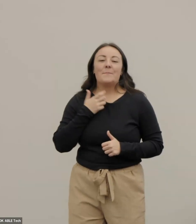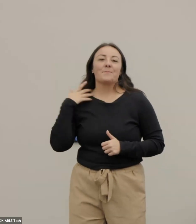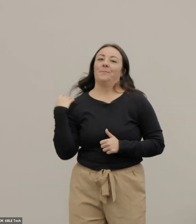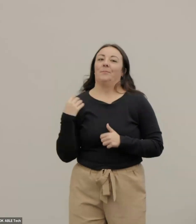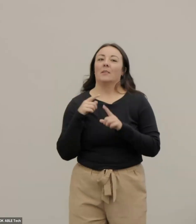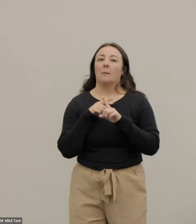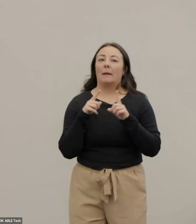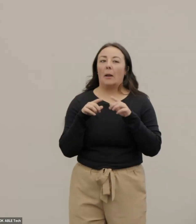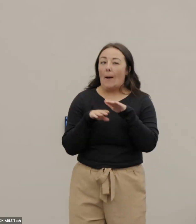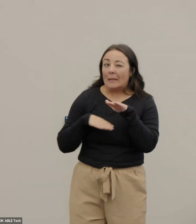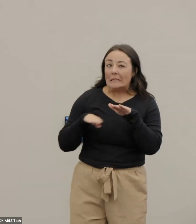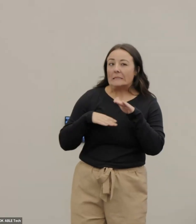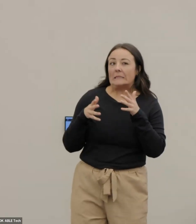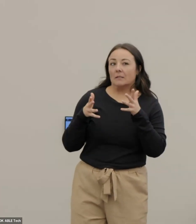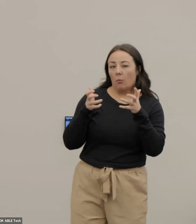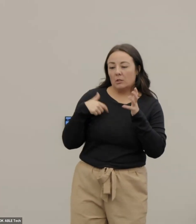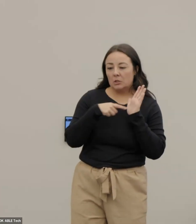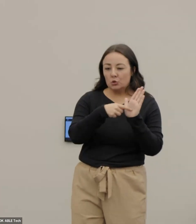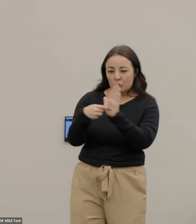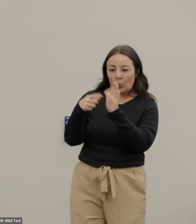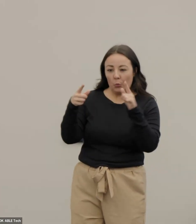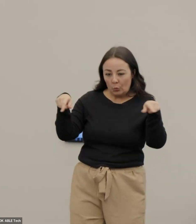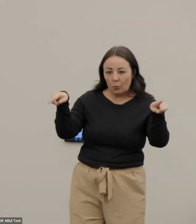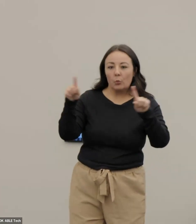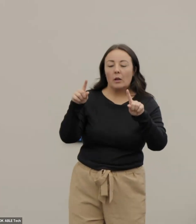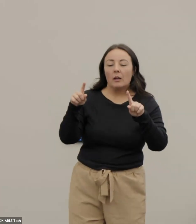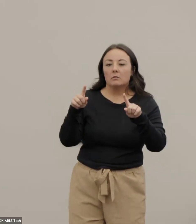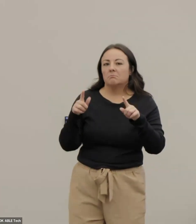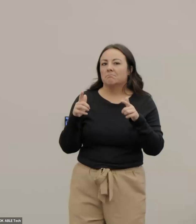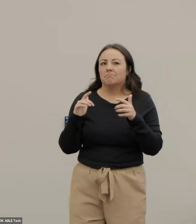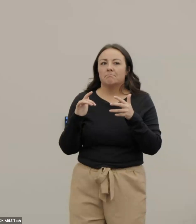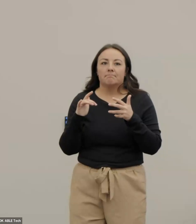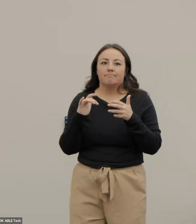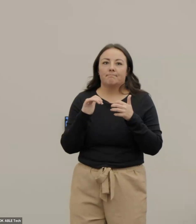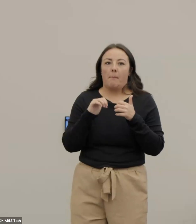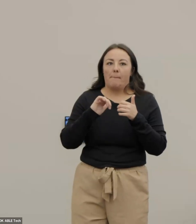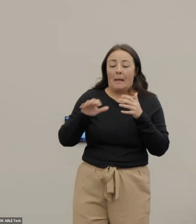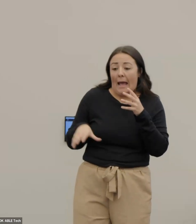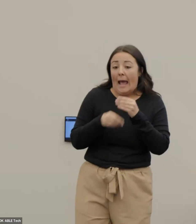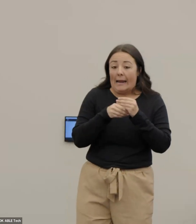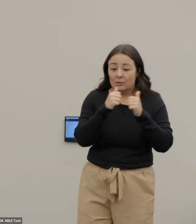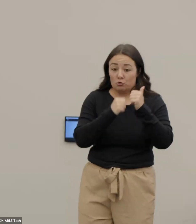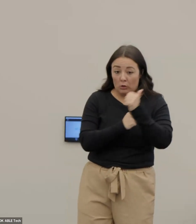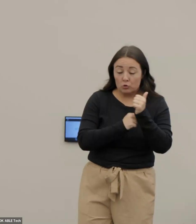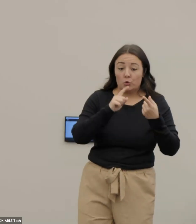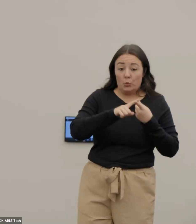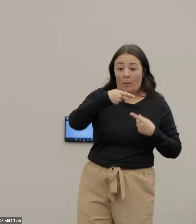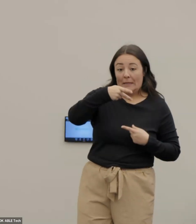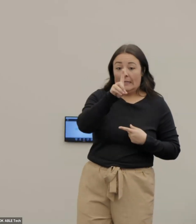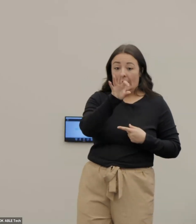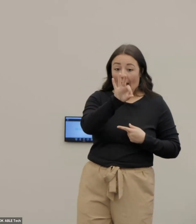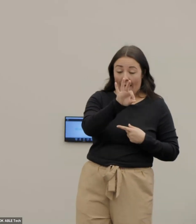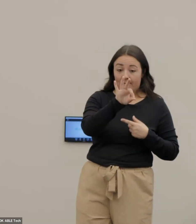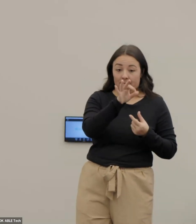showing you the way we add structure in a PDF file is using tags.